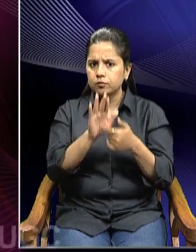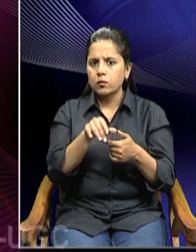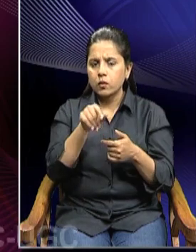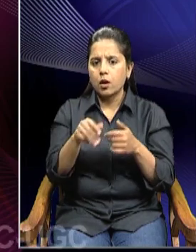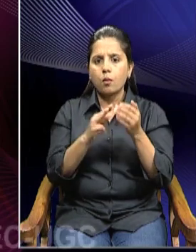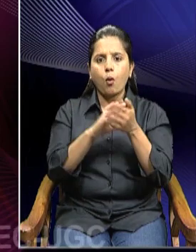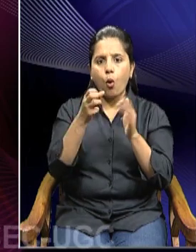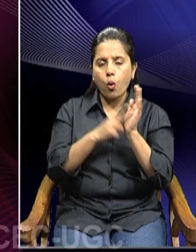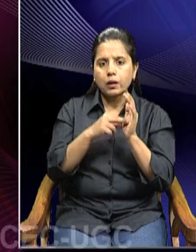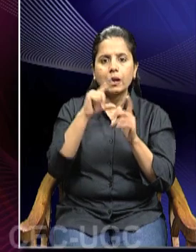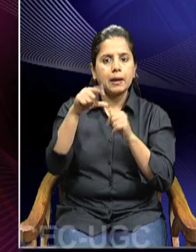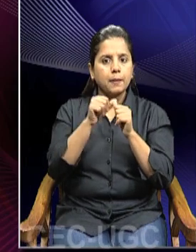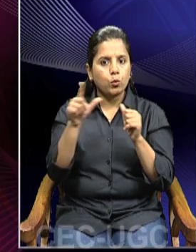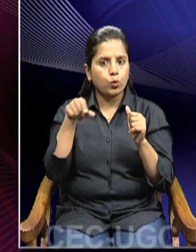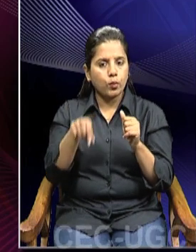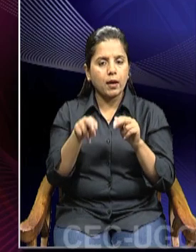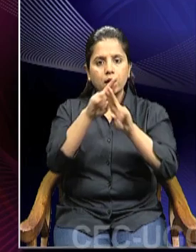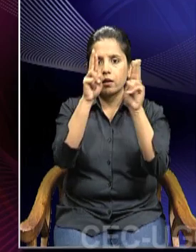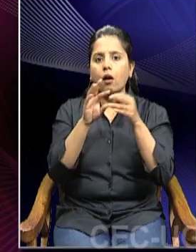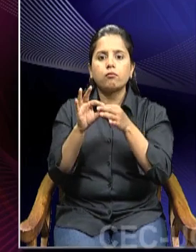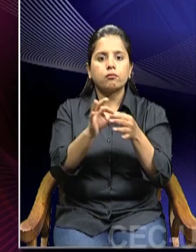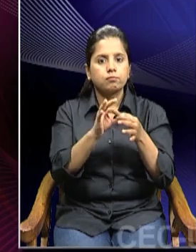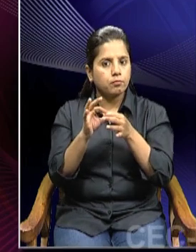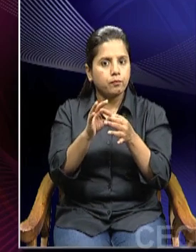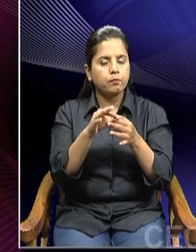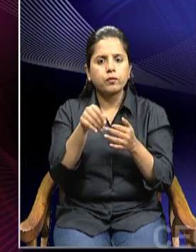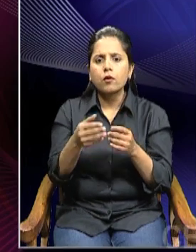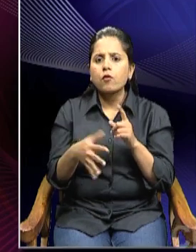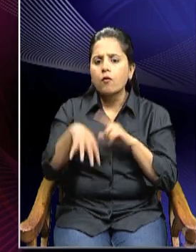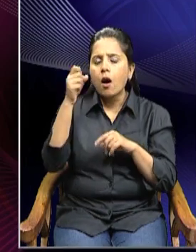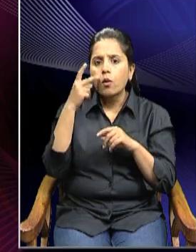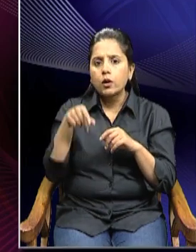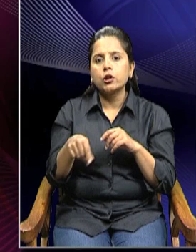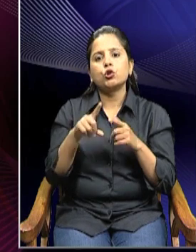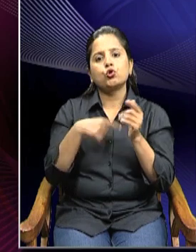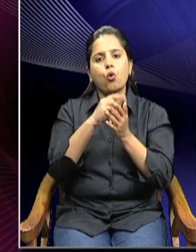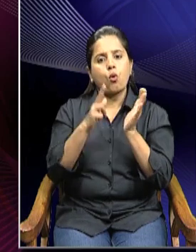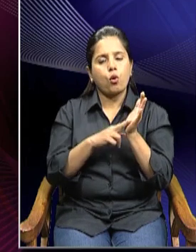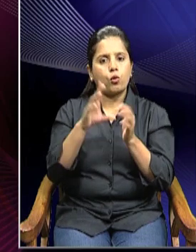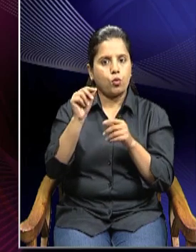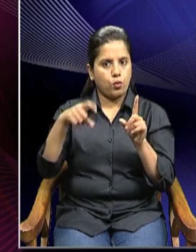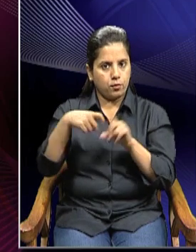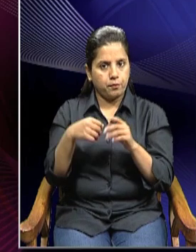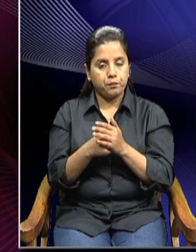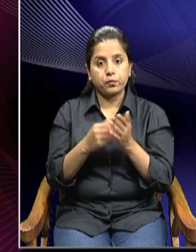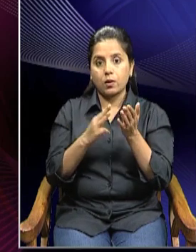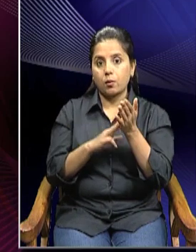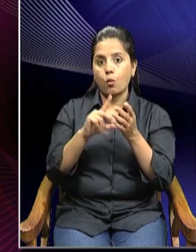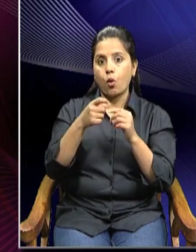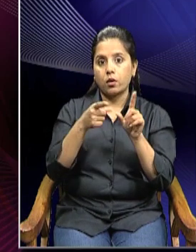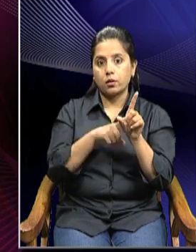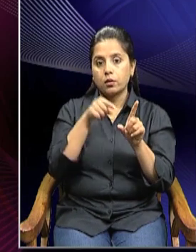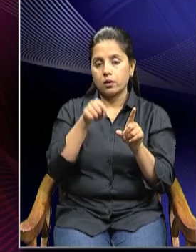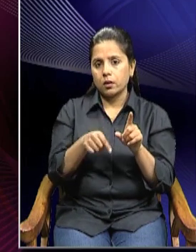liberal international relations as propounded by John Locke. Modernity